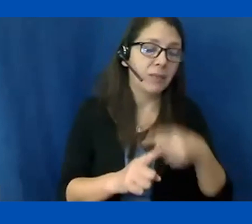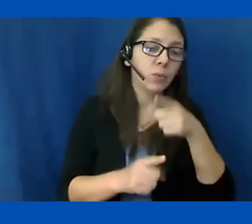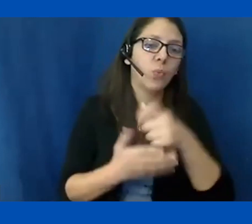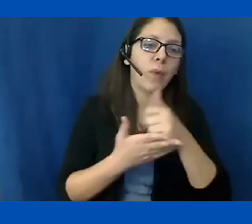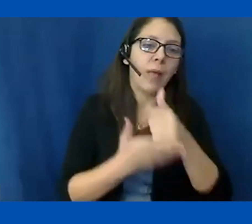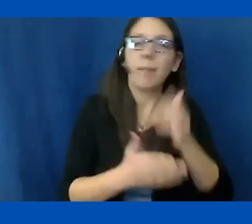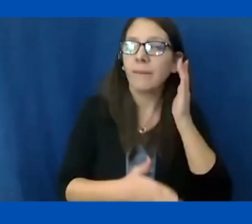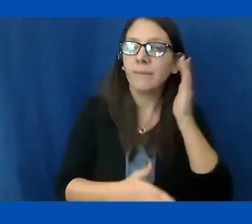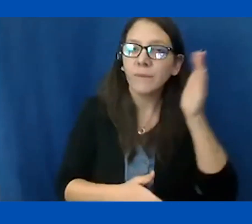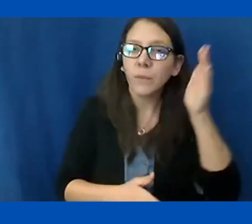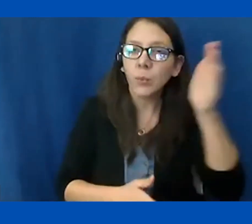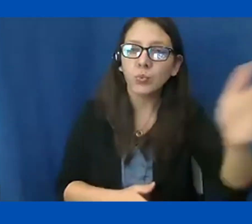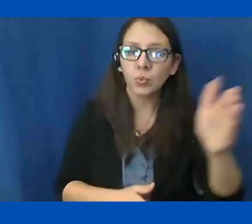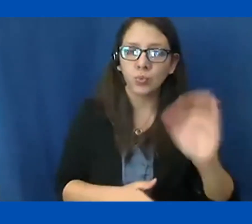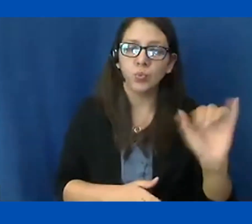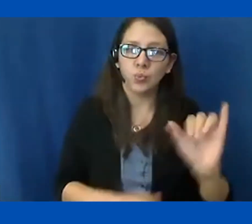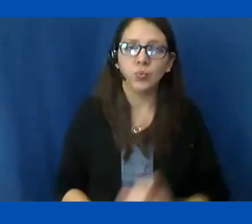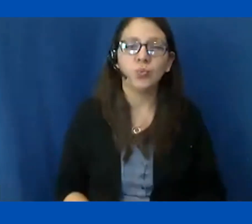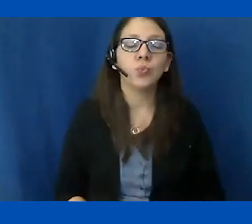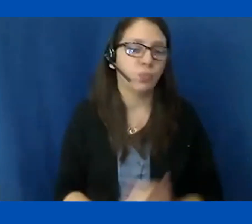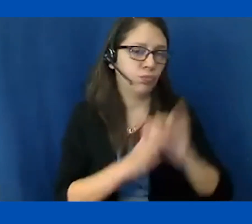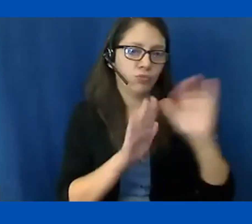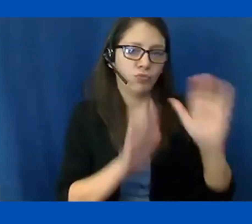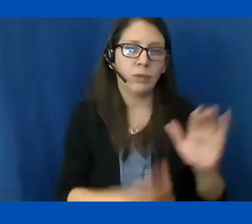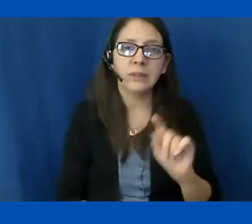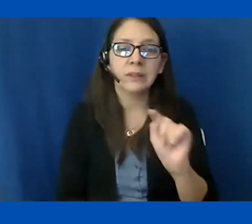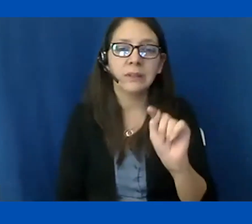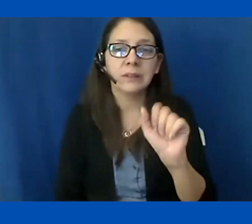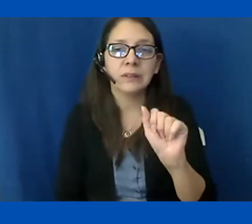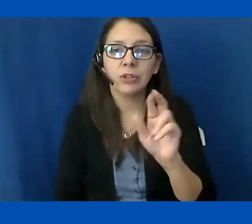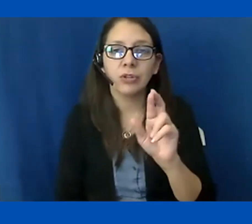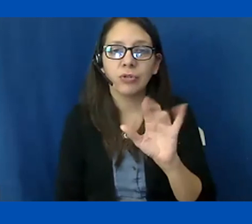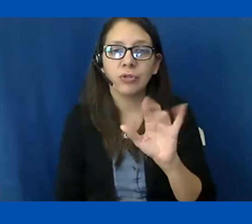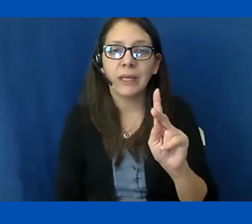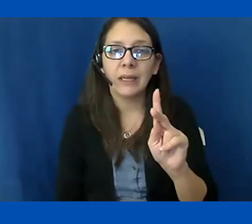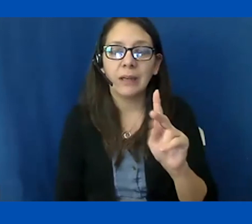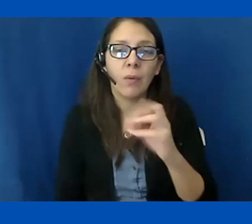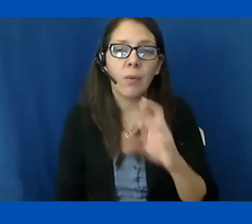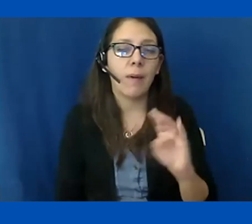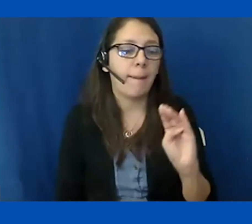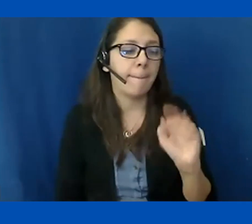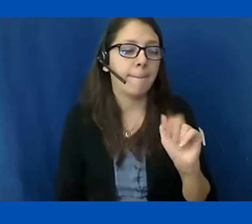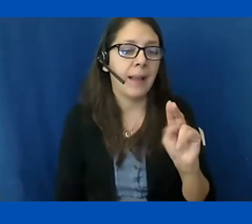great. Would Tariq or Manny like to answer that question?